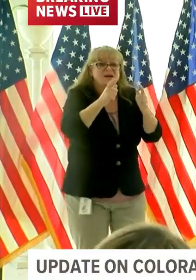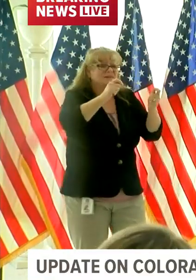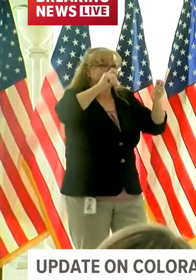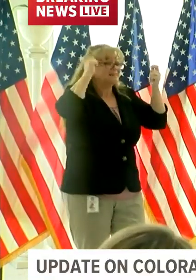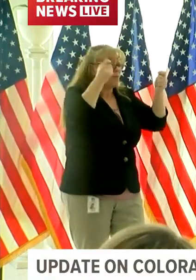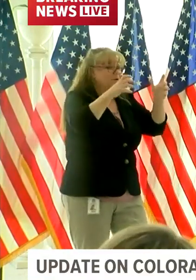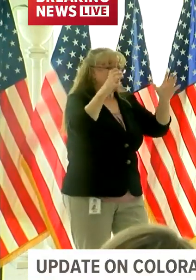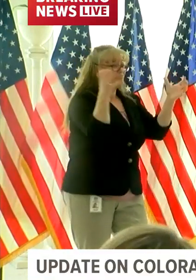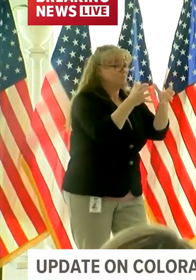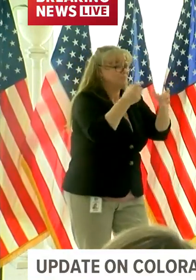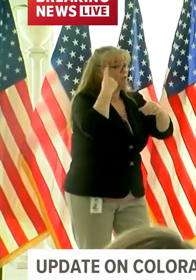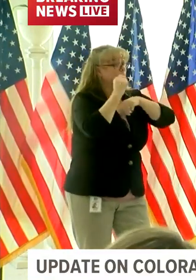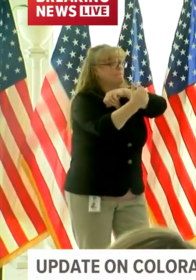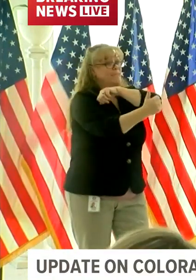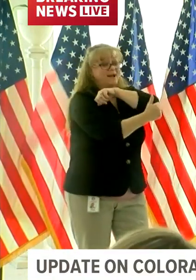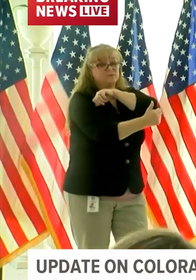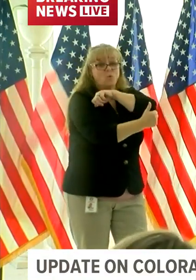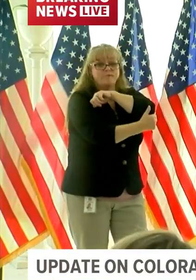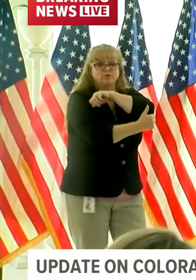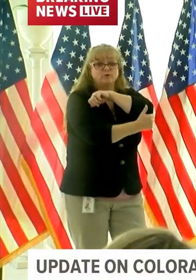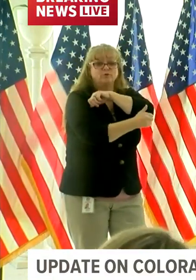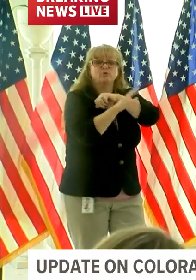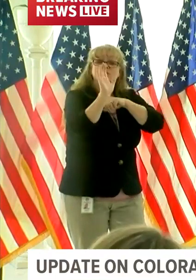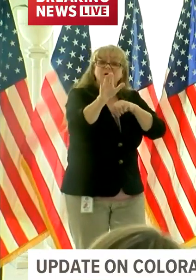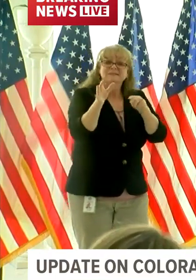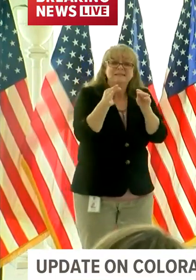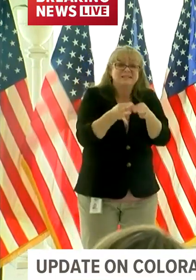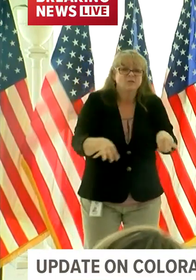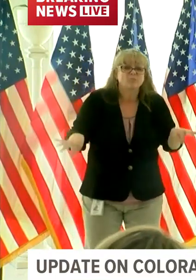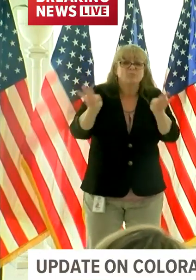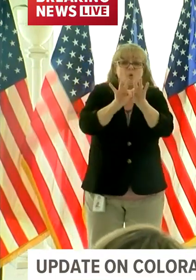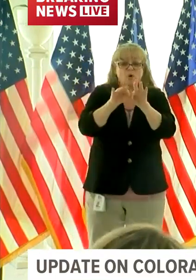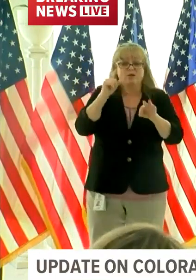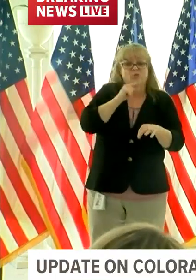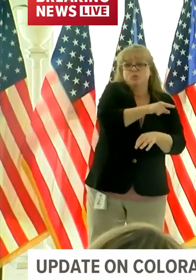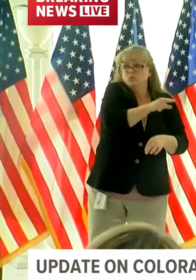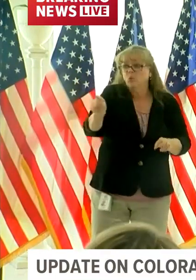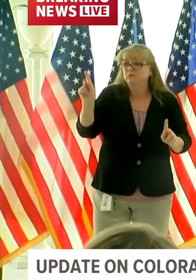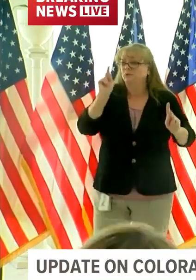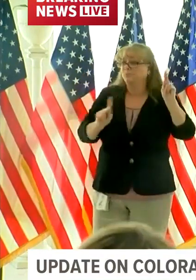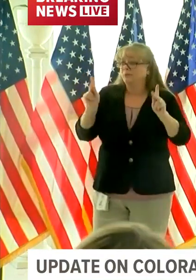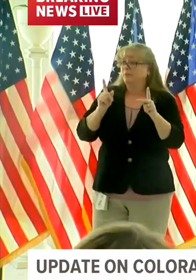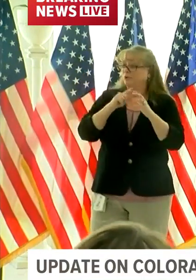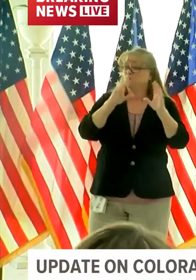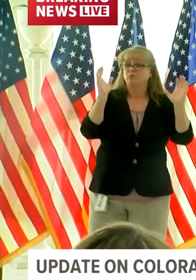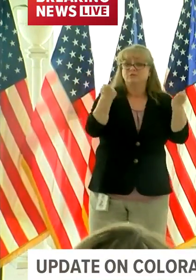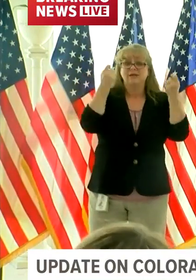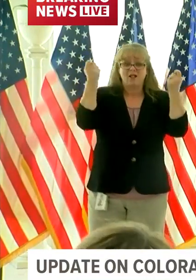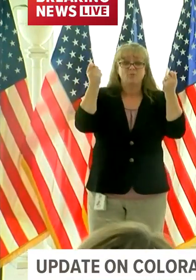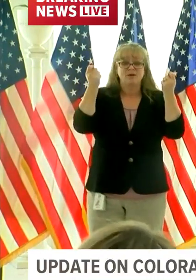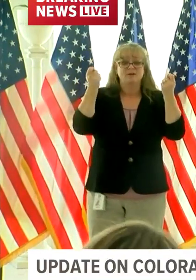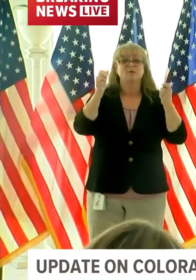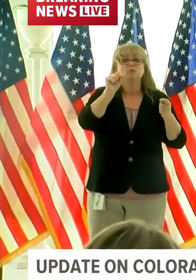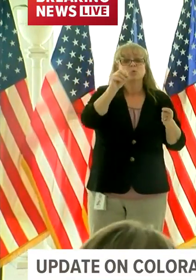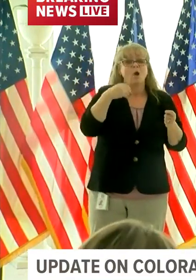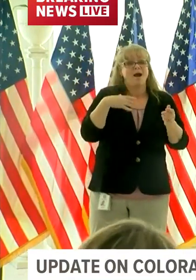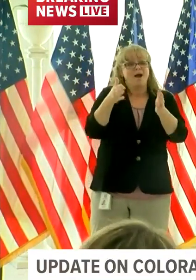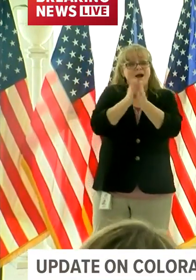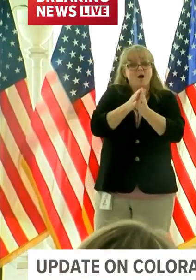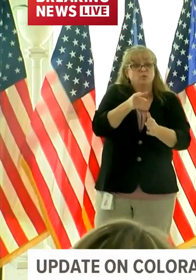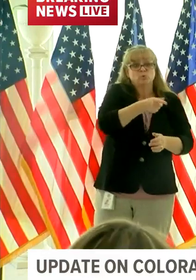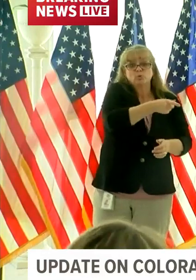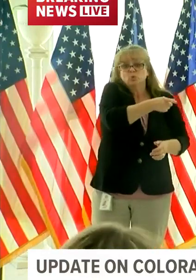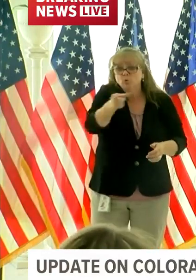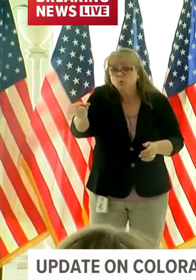celebrations. And for many of us, our faith and spiritual community are absolutely critical for emotional well-being, especially in a time of